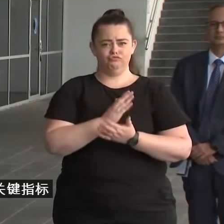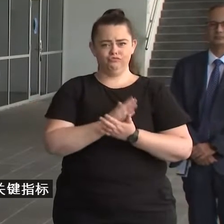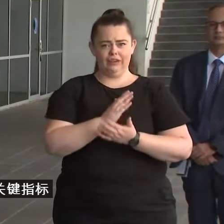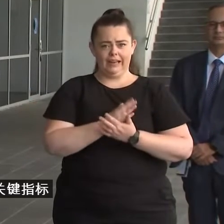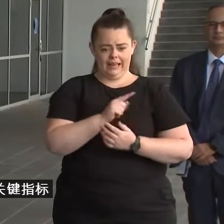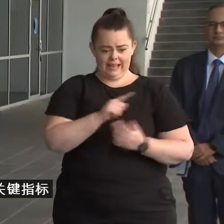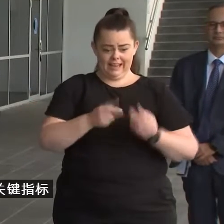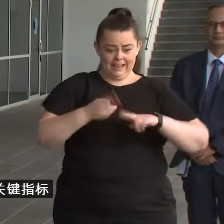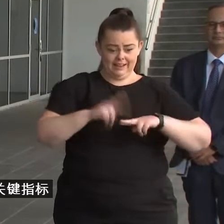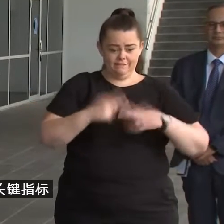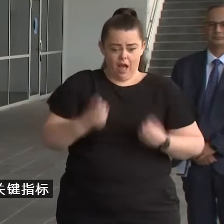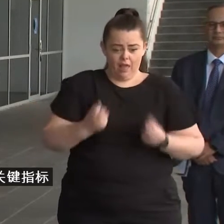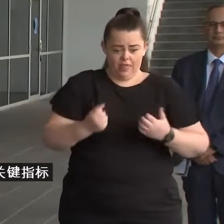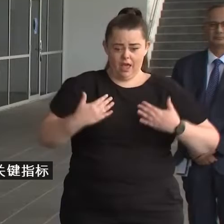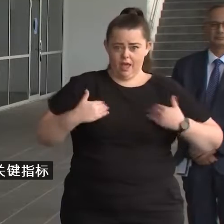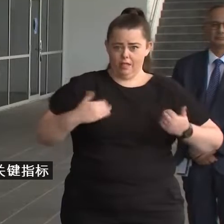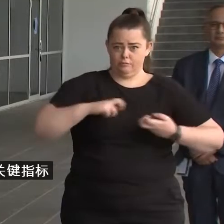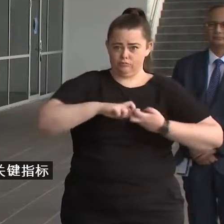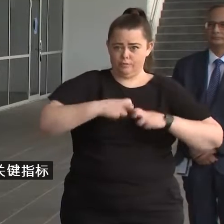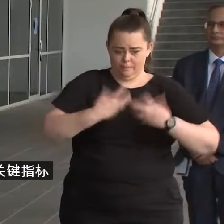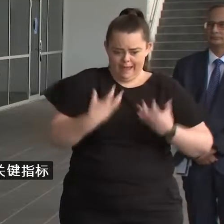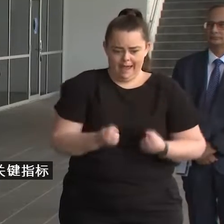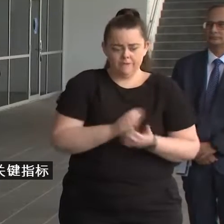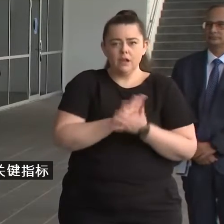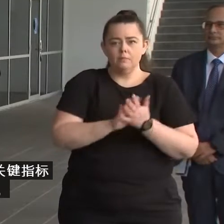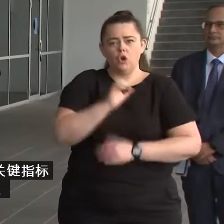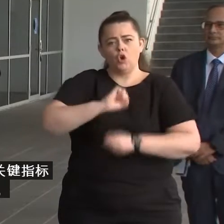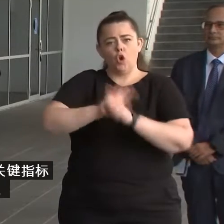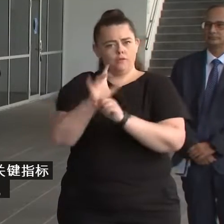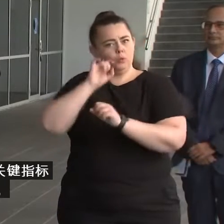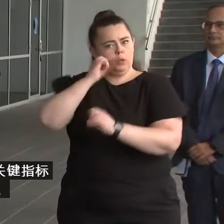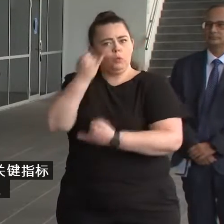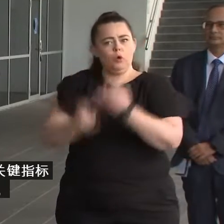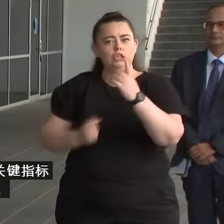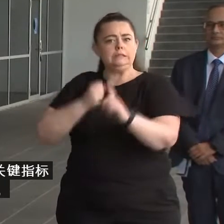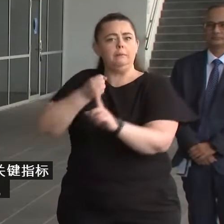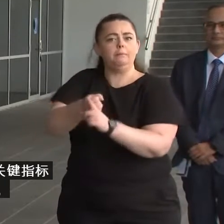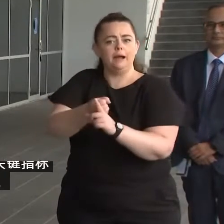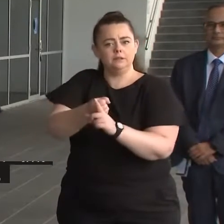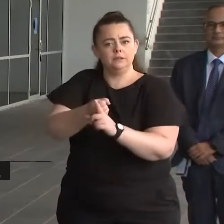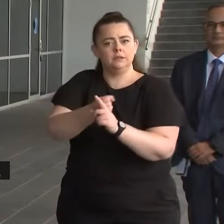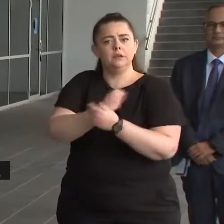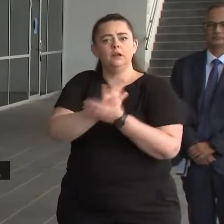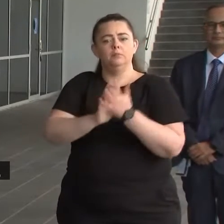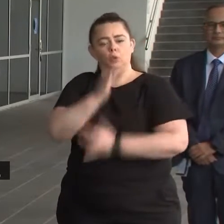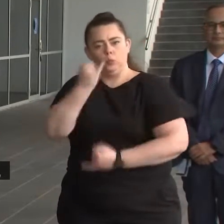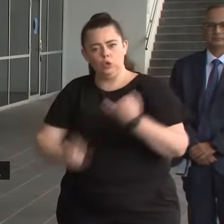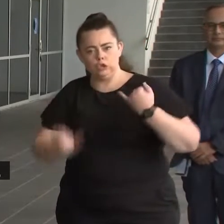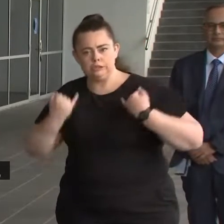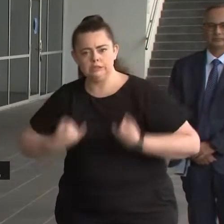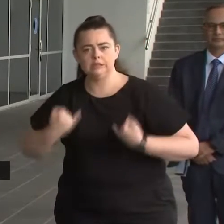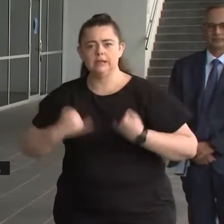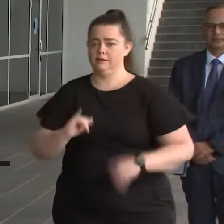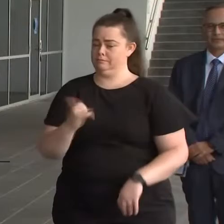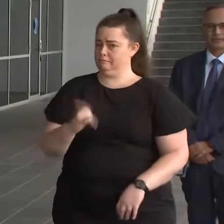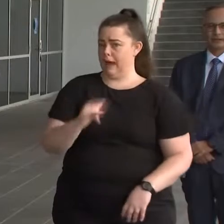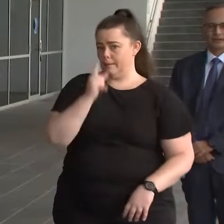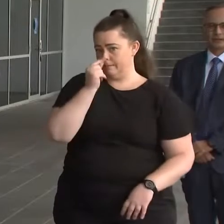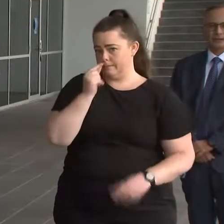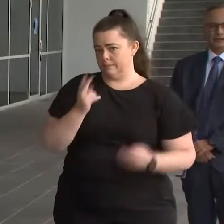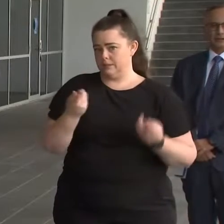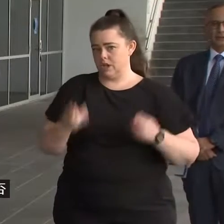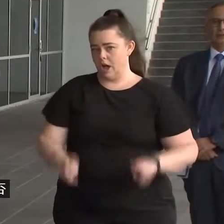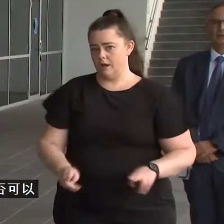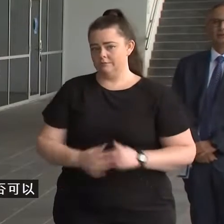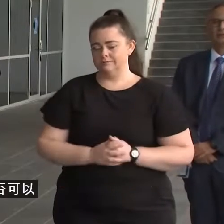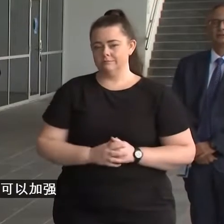severe COVID for both hospitalisation and death. But that data also indicates that vaccines